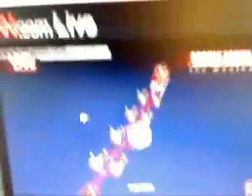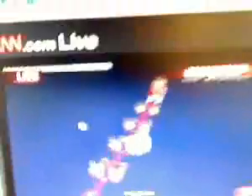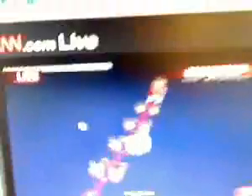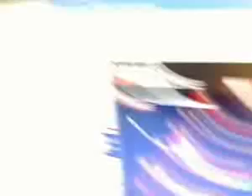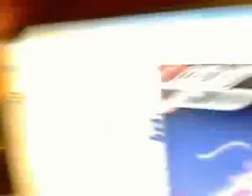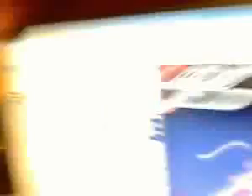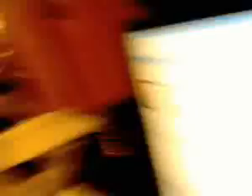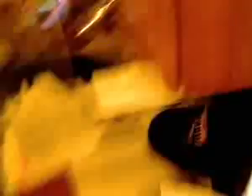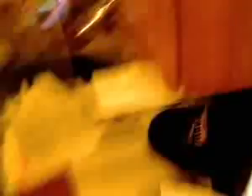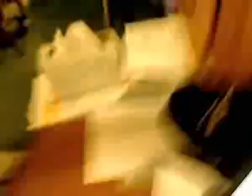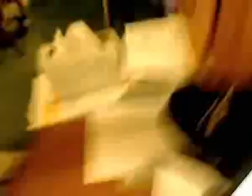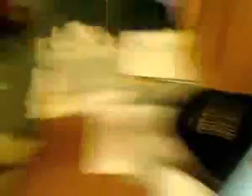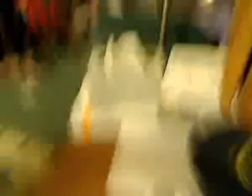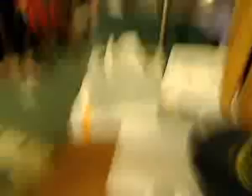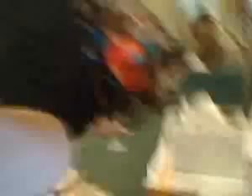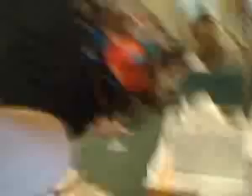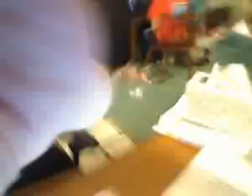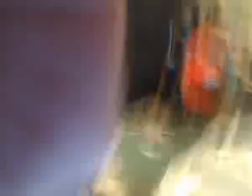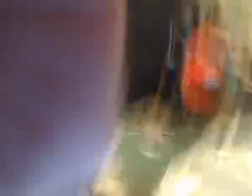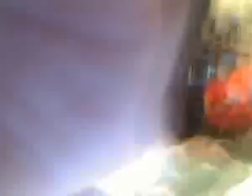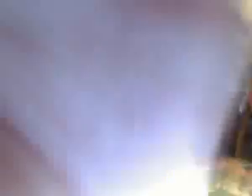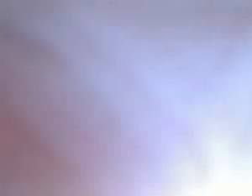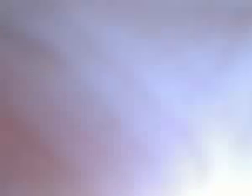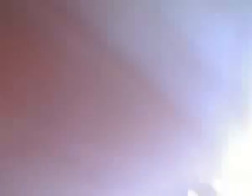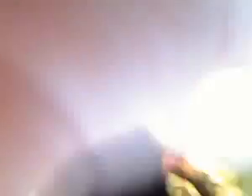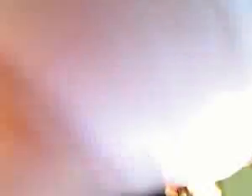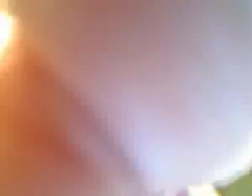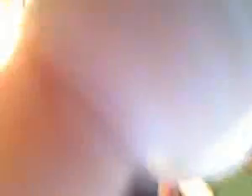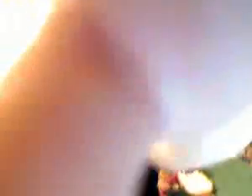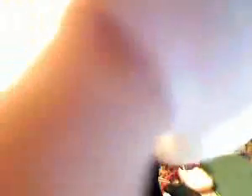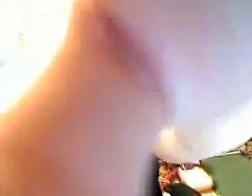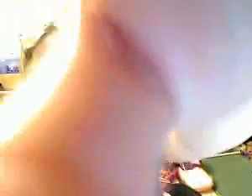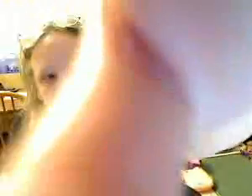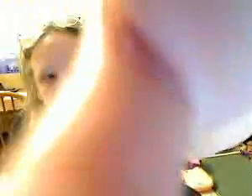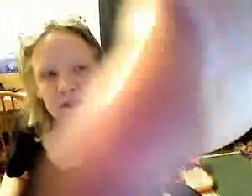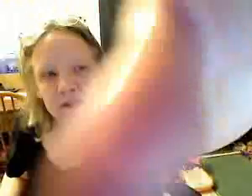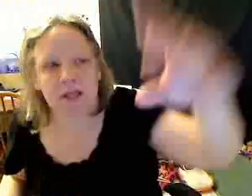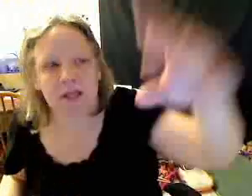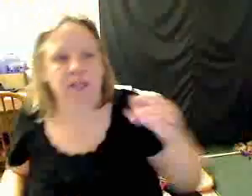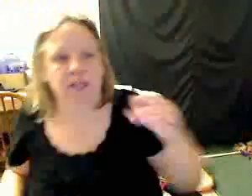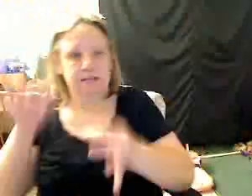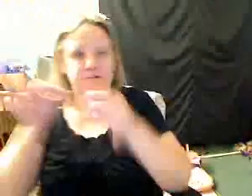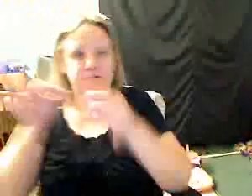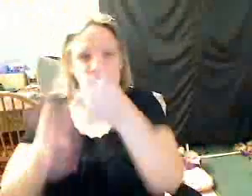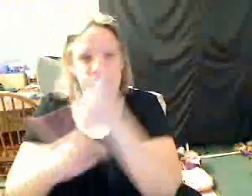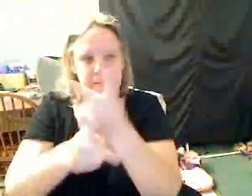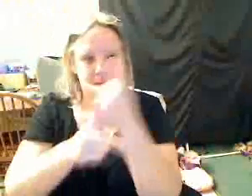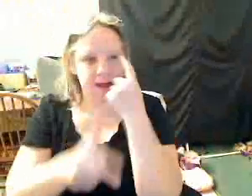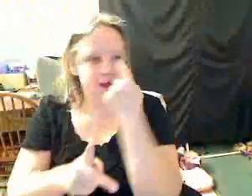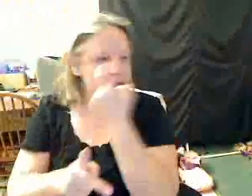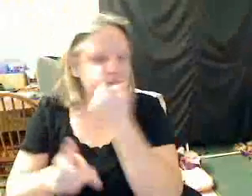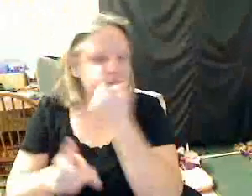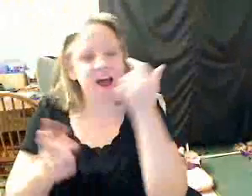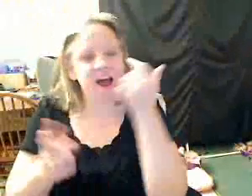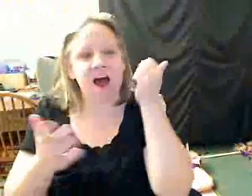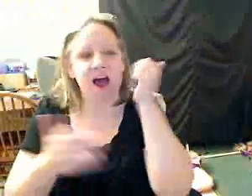not. But I think maybe it was like colorful, and then it's L-O-E. I couldn't use L-O-E.